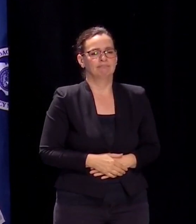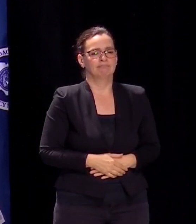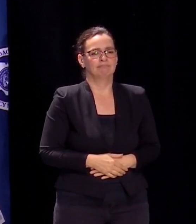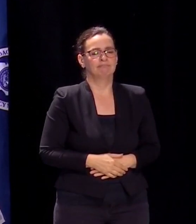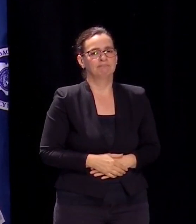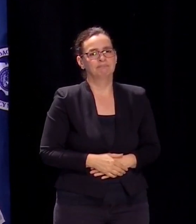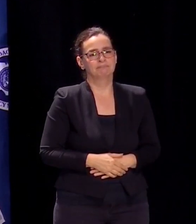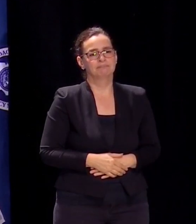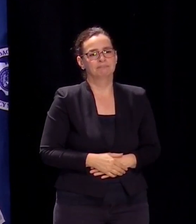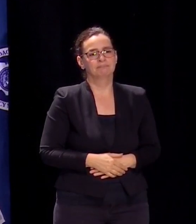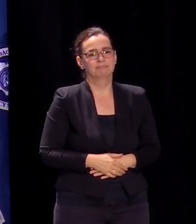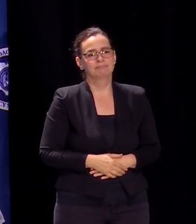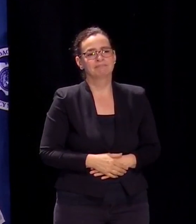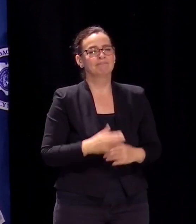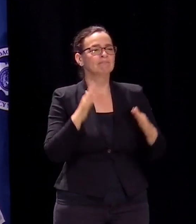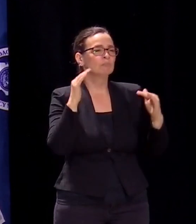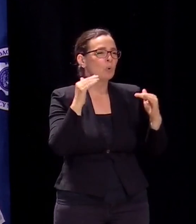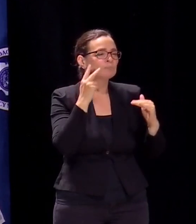Restart by then.